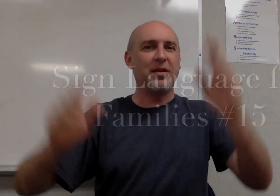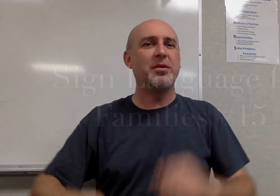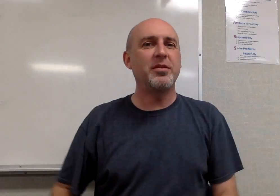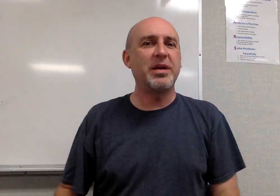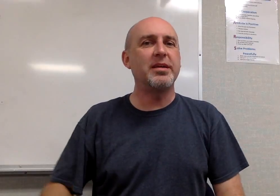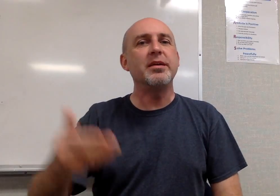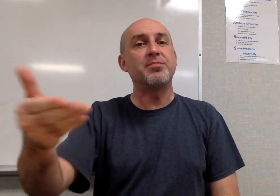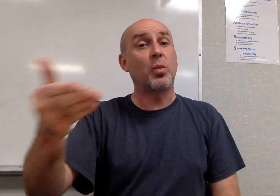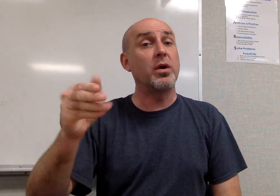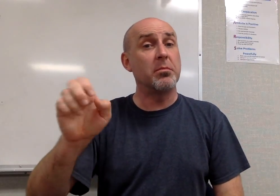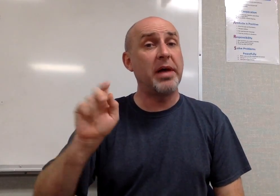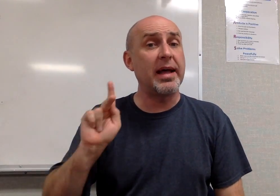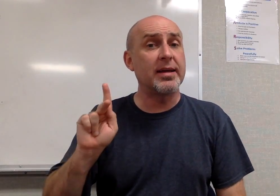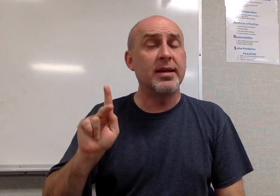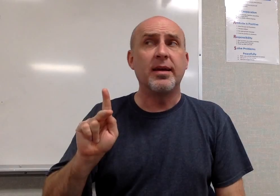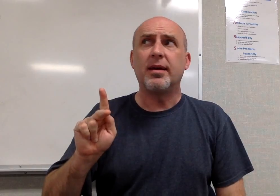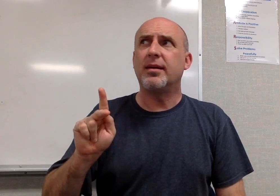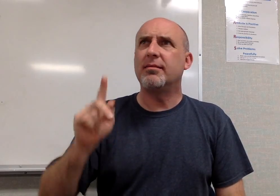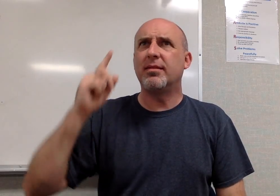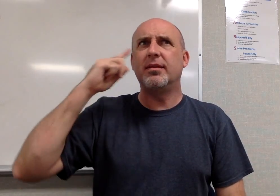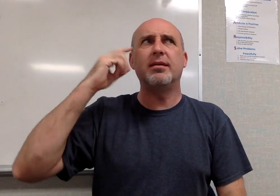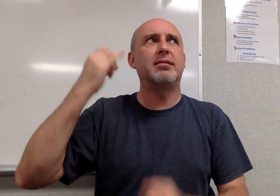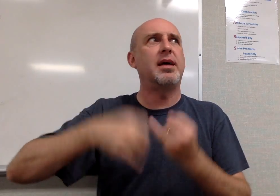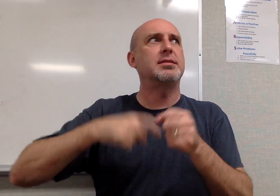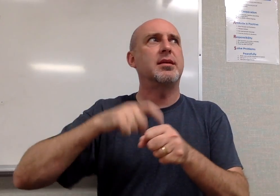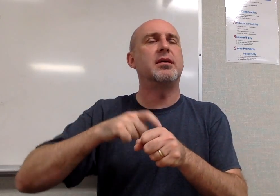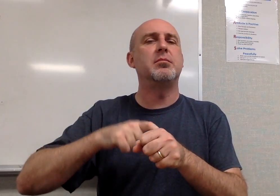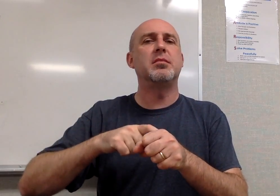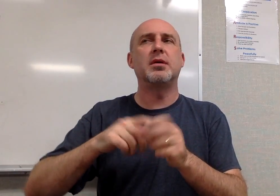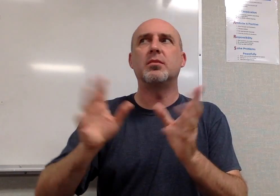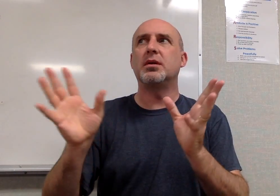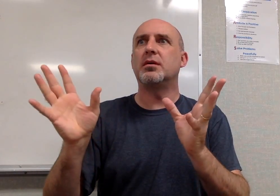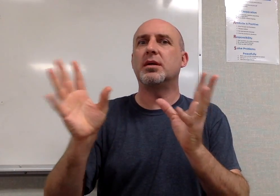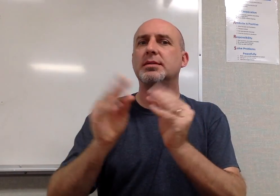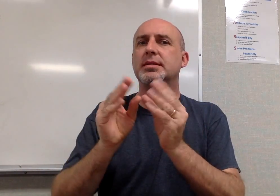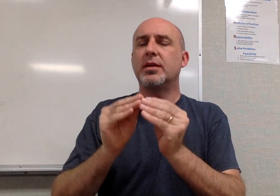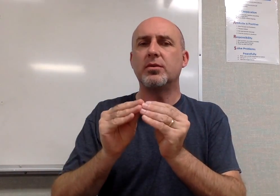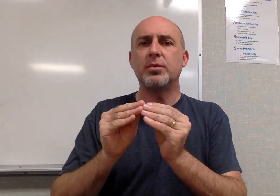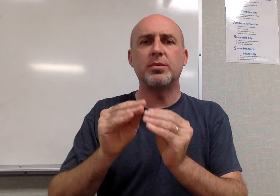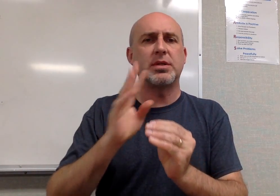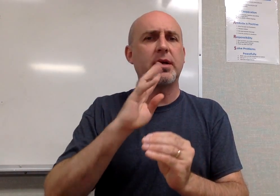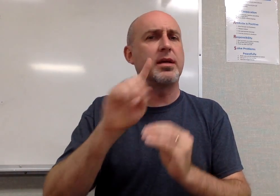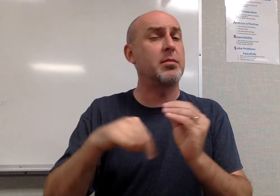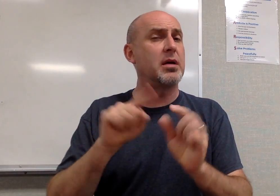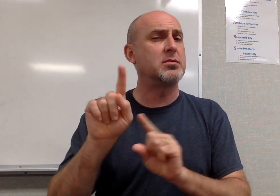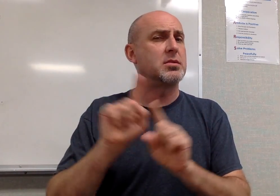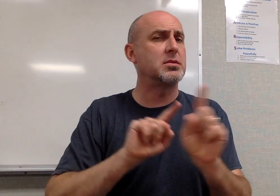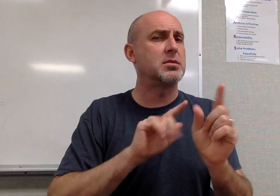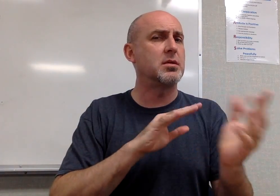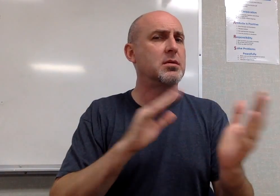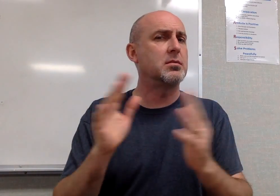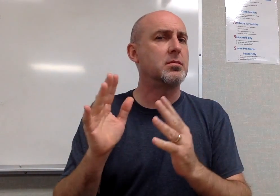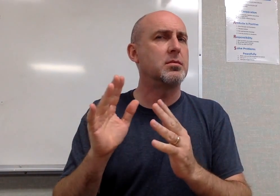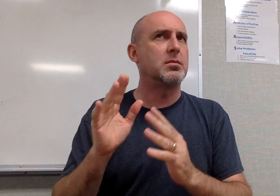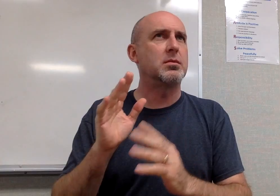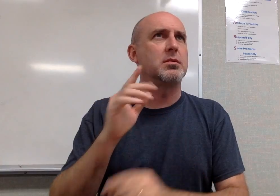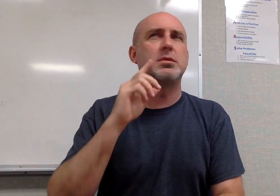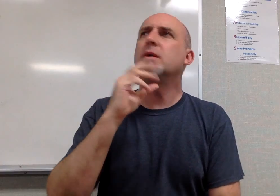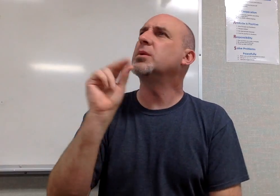Hello everybody, welcome back. I think last time that we all got together we were talking about Star Wars.